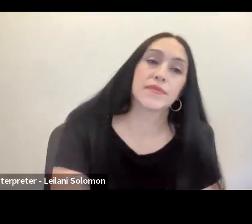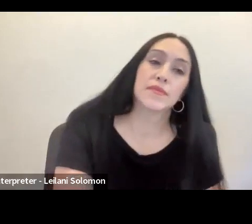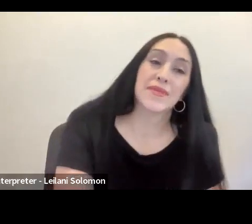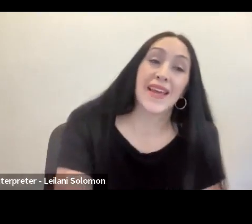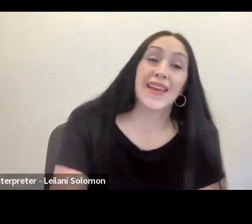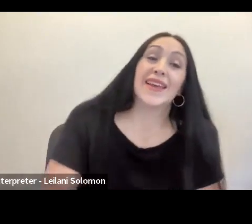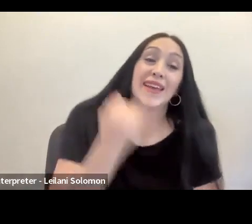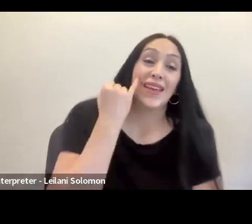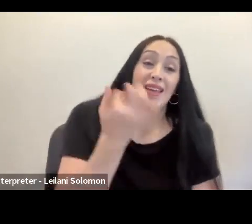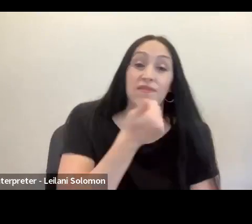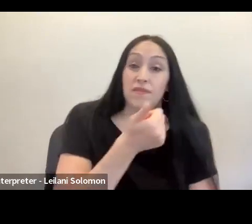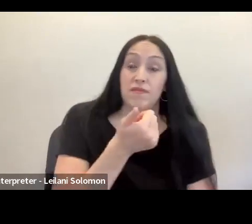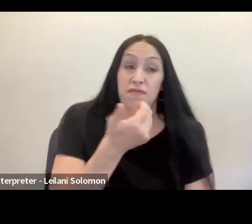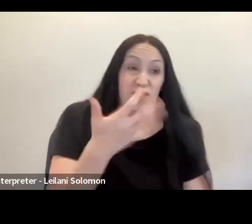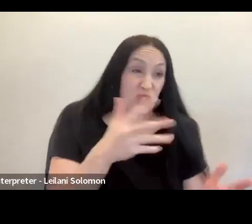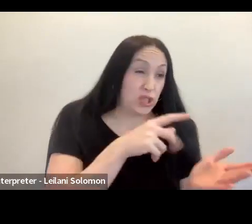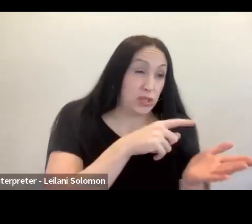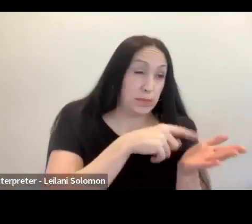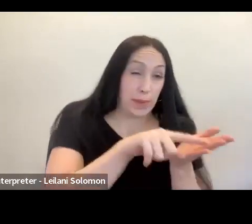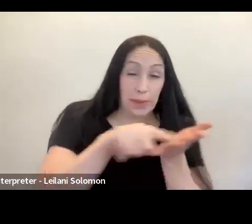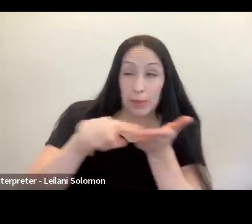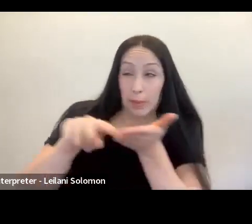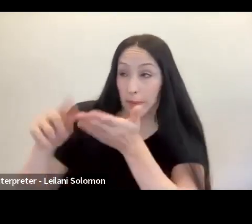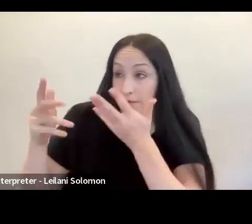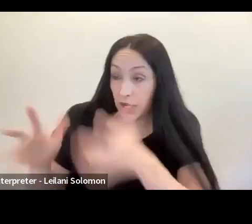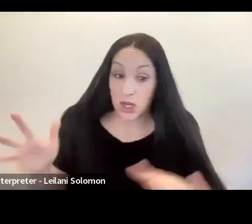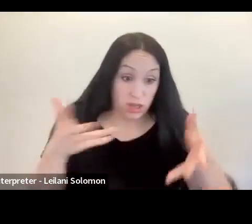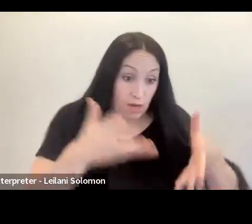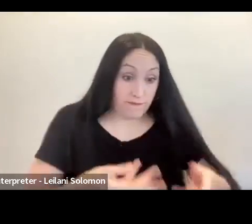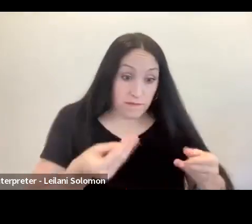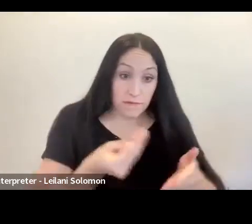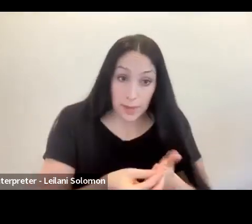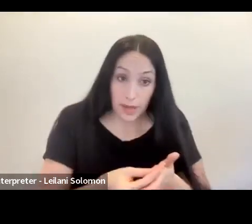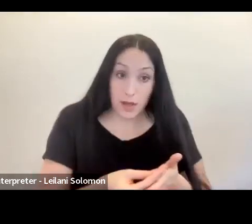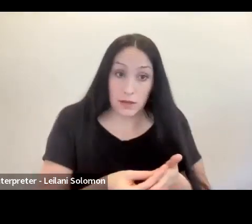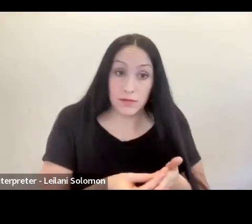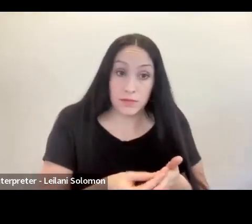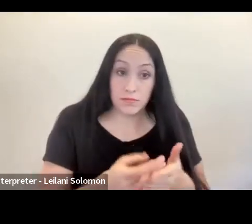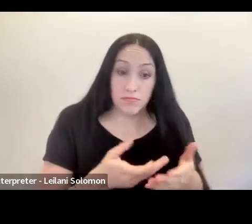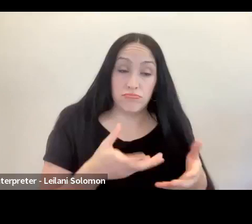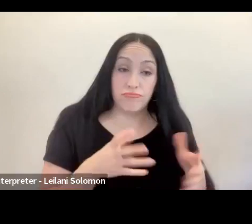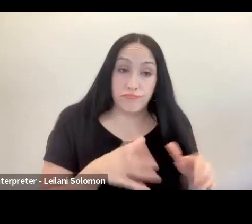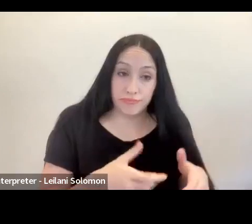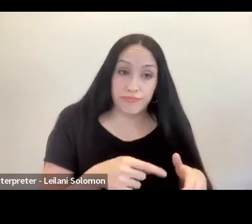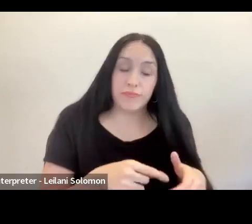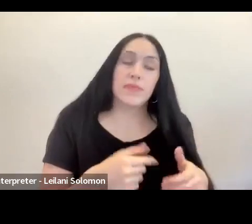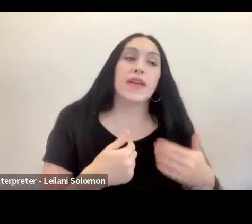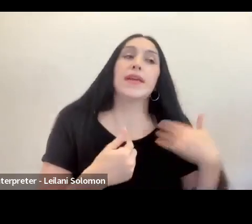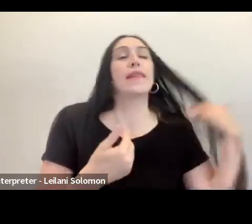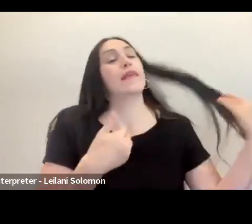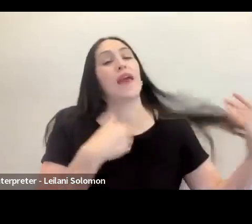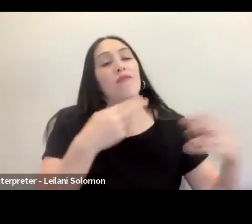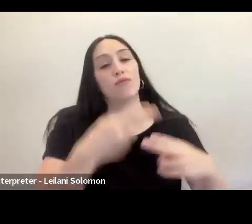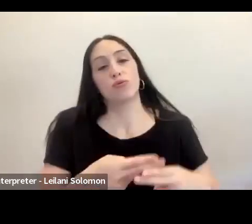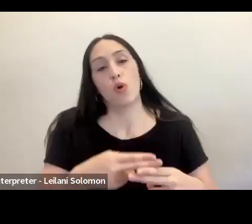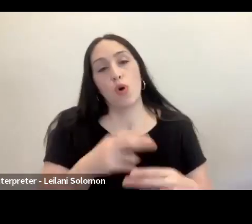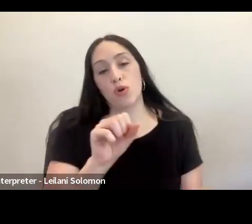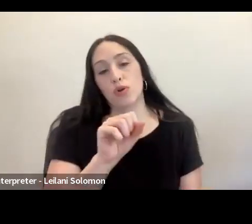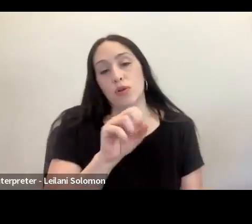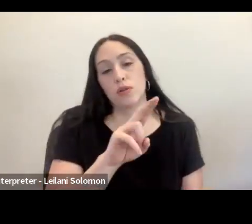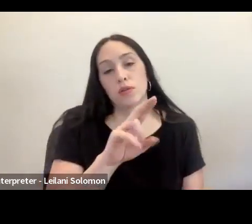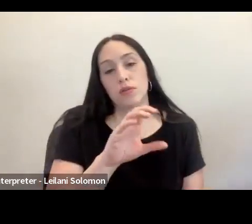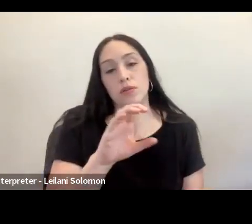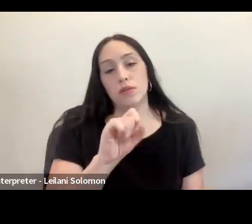over, there's a couple of things. They could, if they have what they call a successor owner beneficiary,